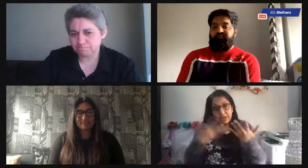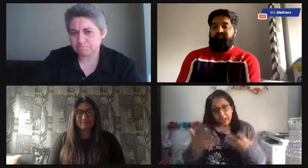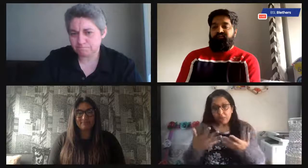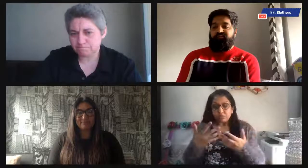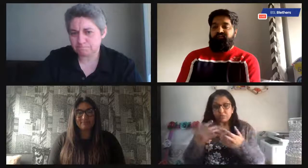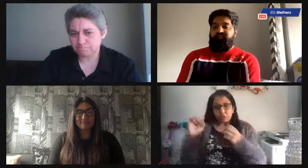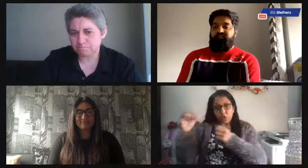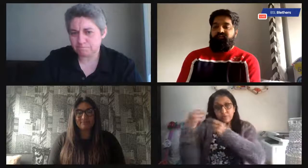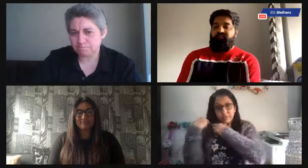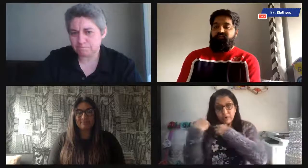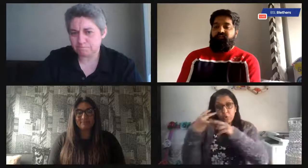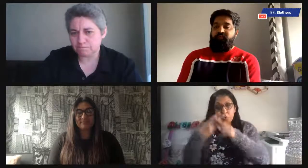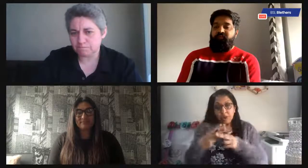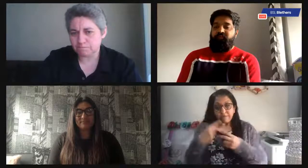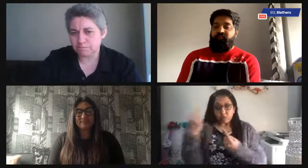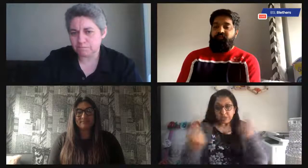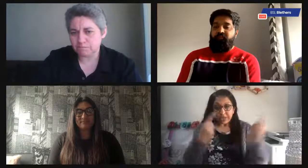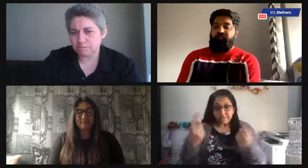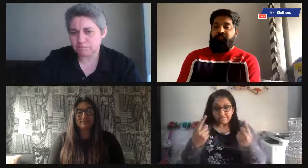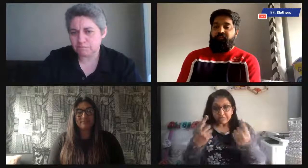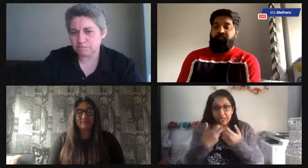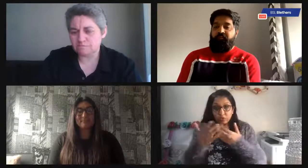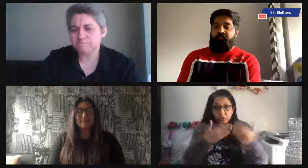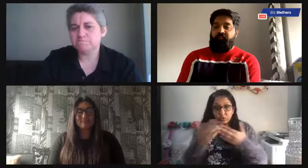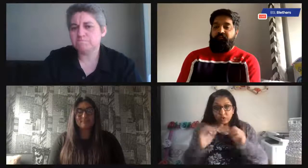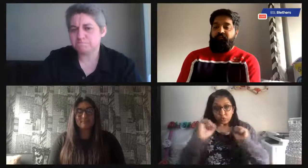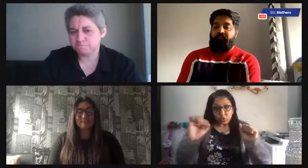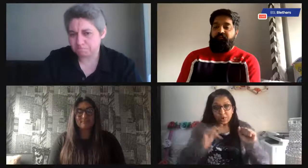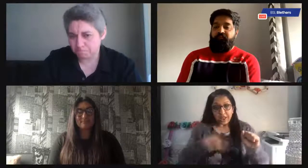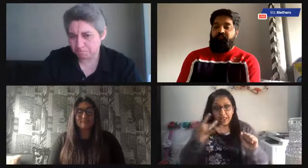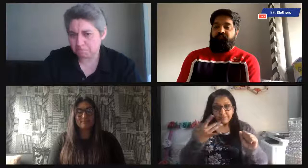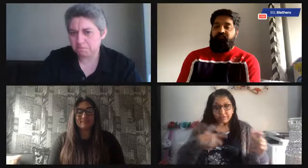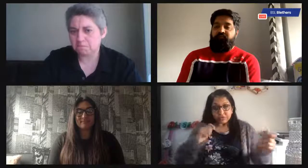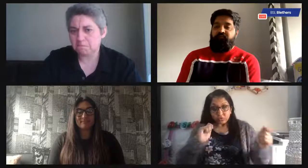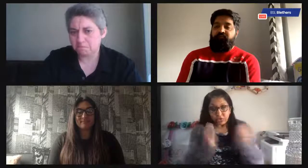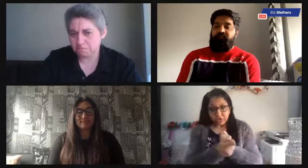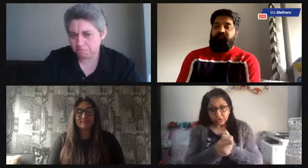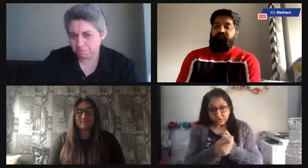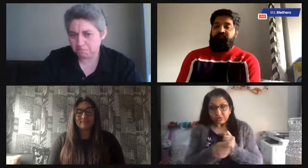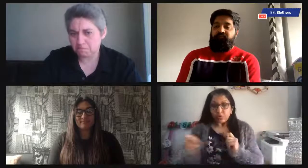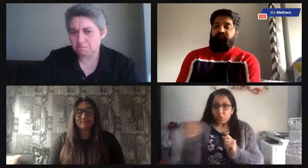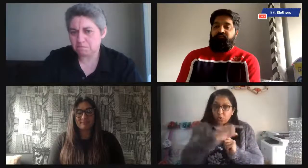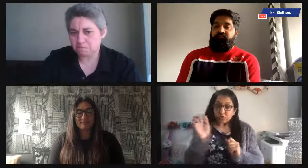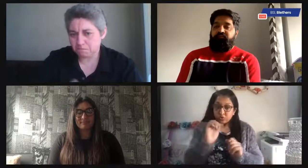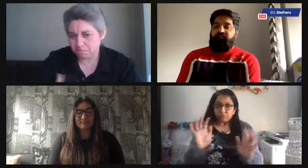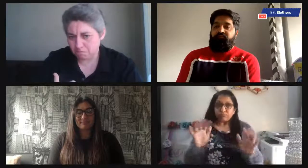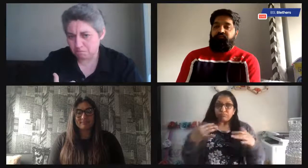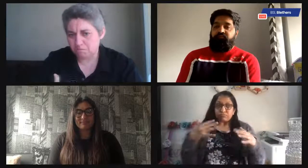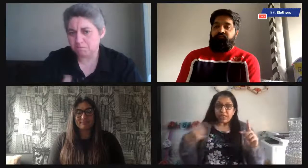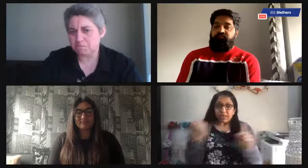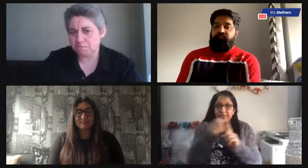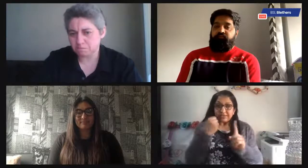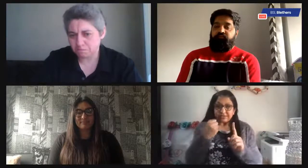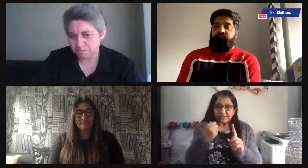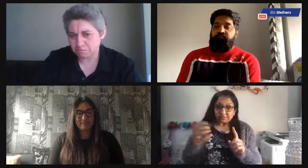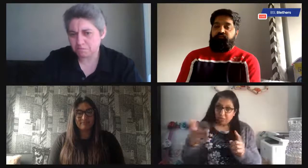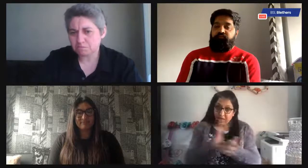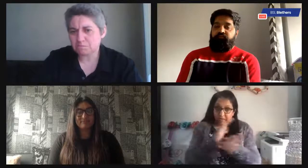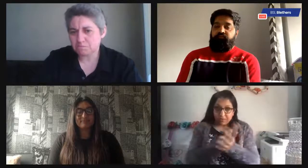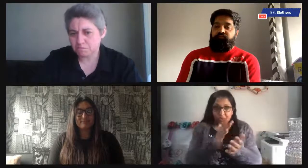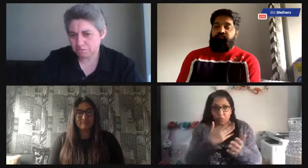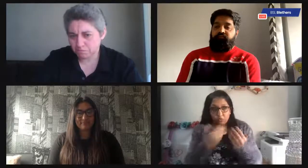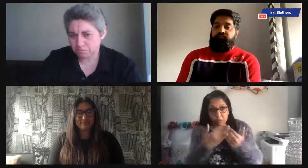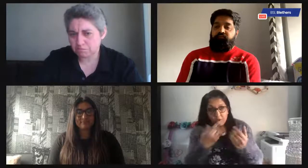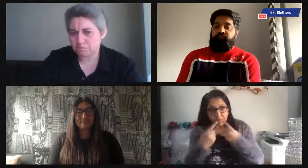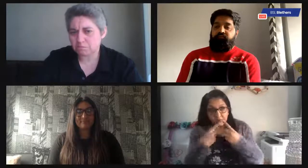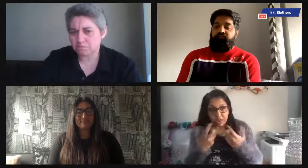issue was and how they can find coping mechanisms. And also teaching them and giving them toolkits and how they can take responsibility